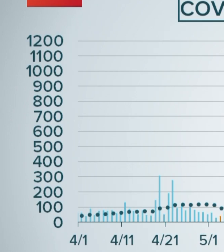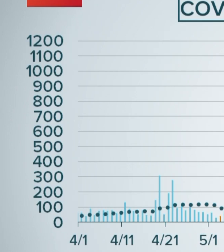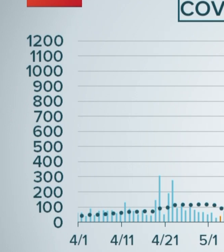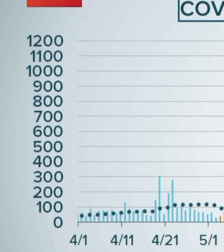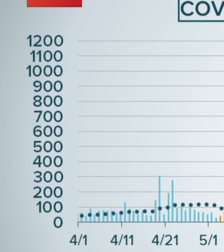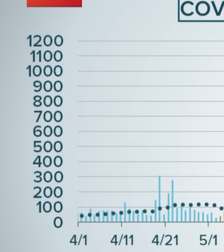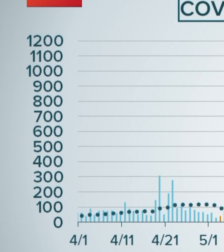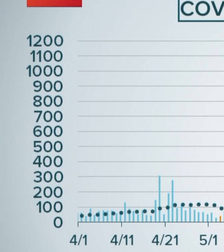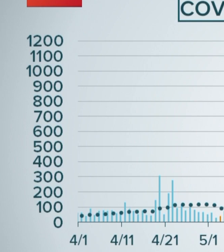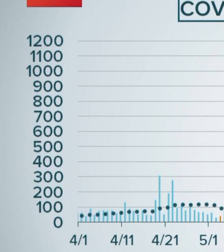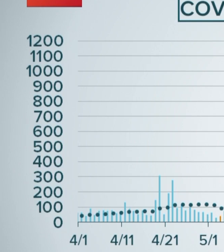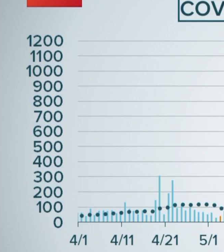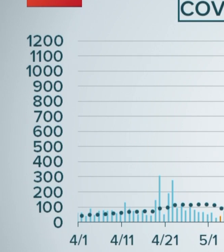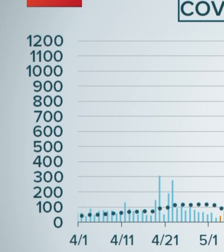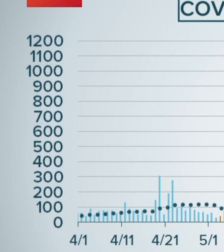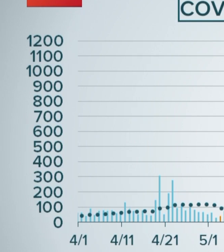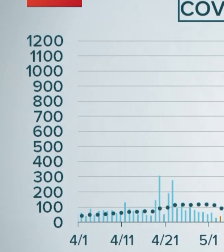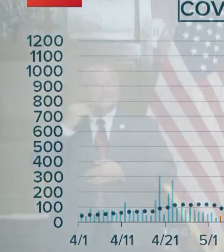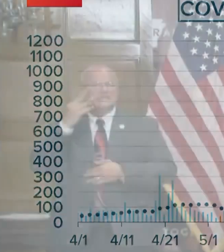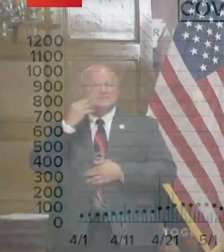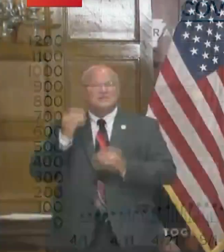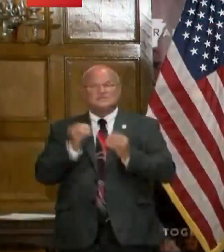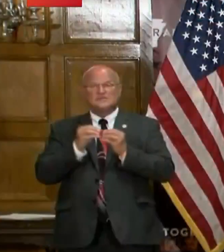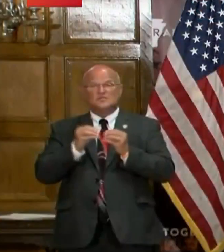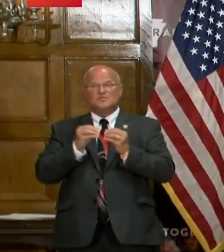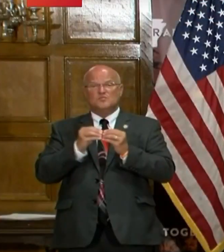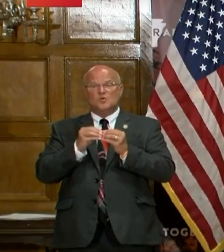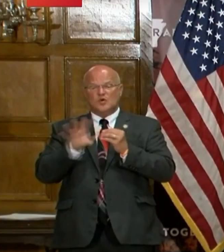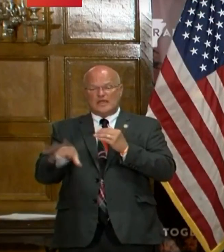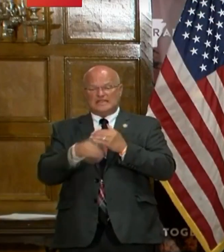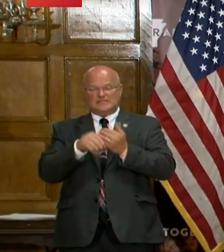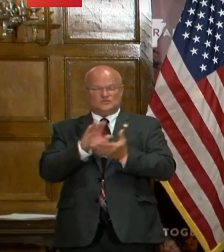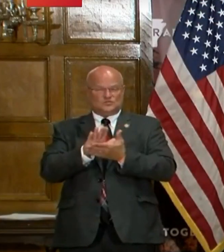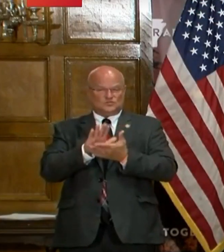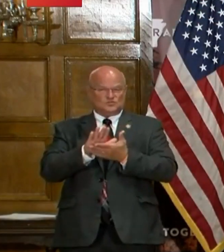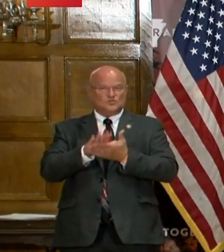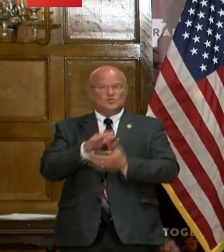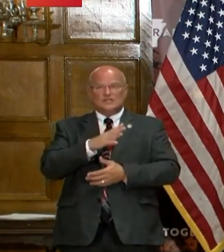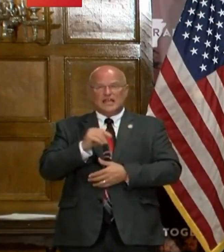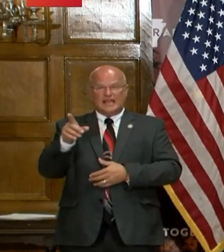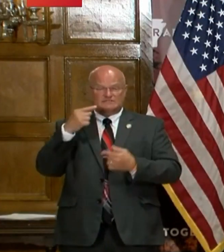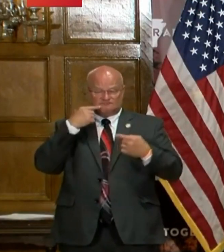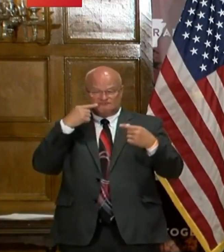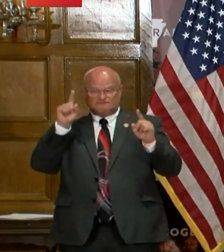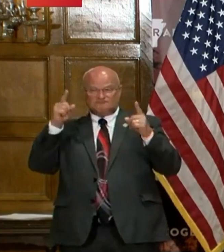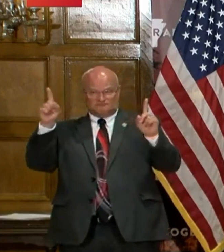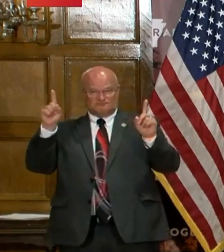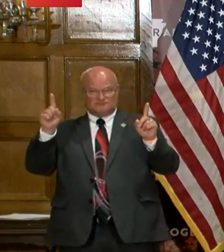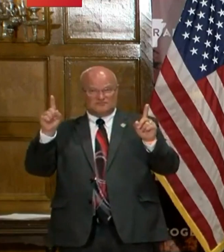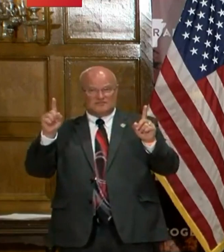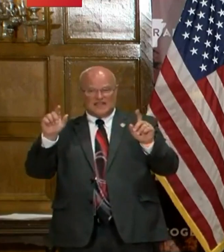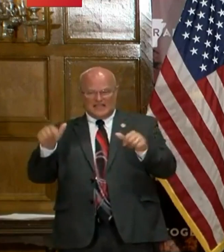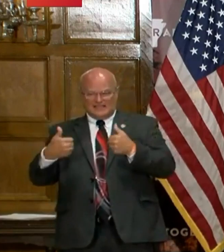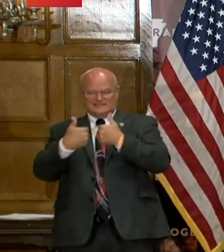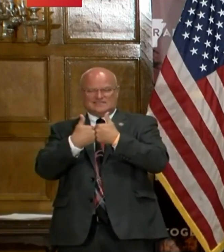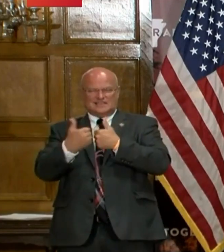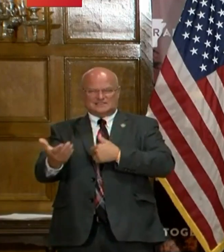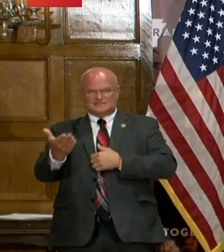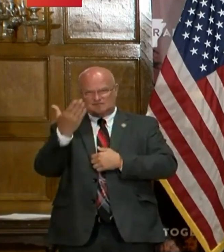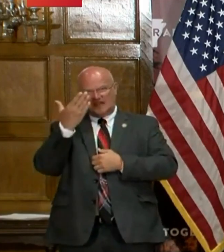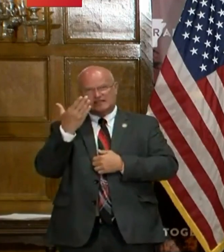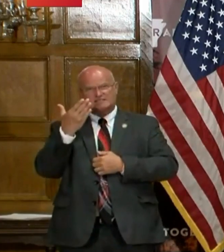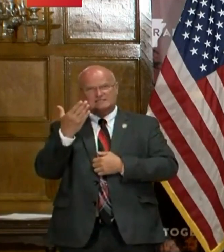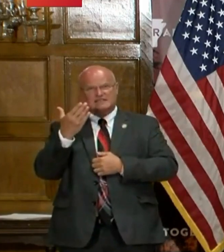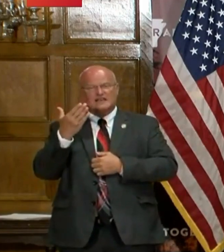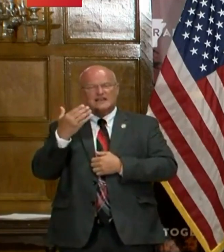closer, we will see the experience of more and additional schools and their success rate and the challenges that they